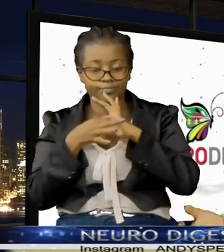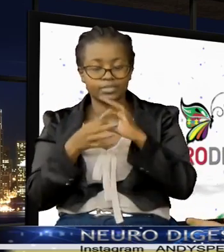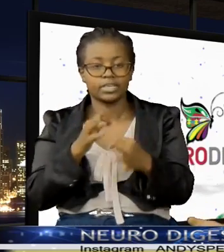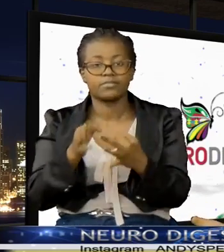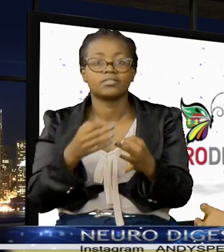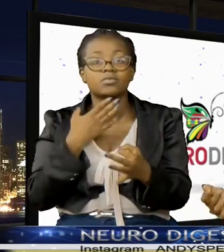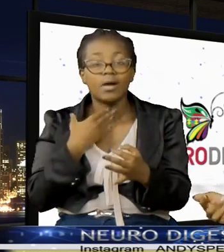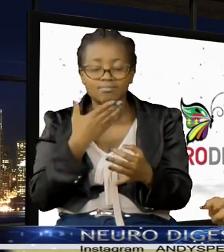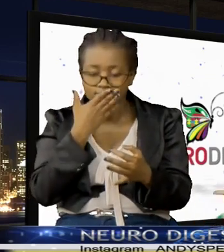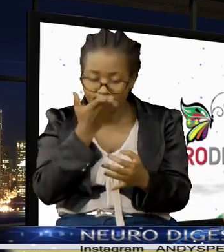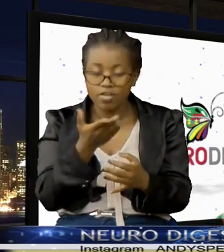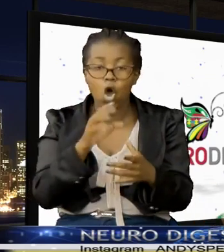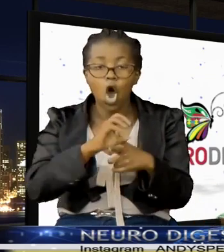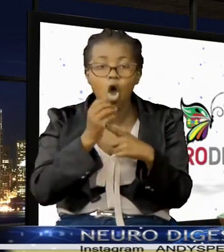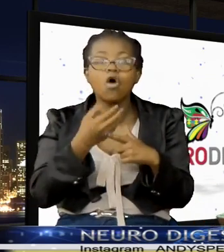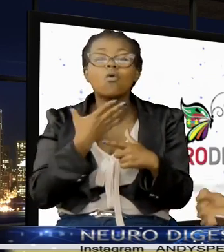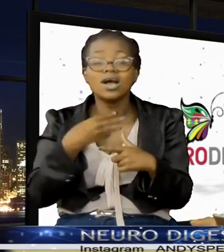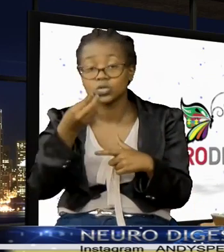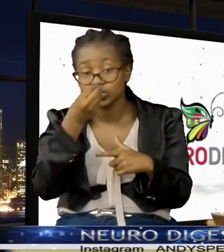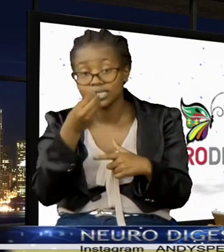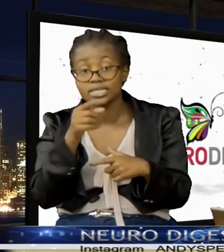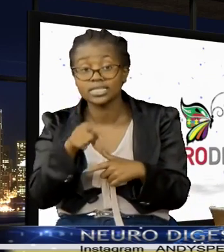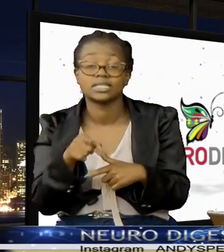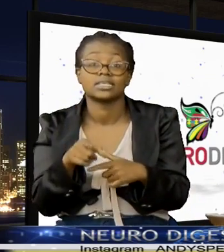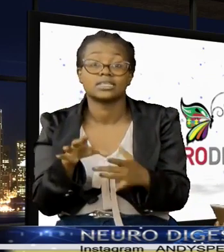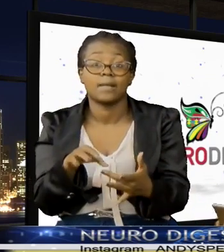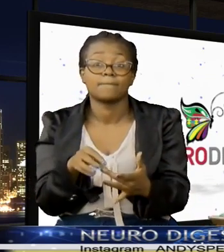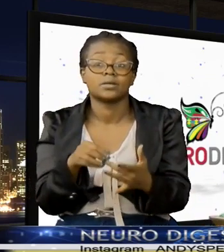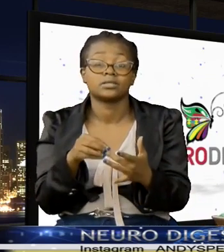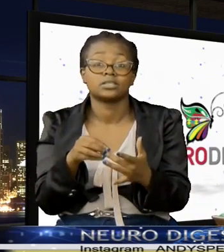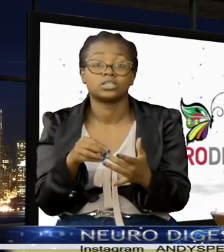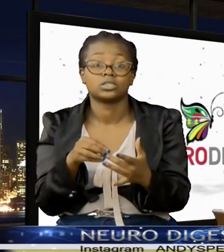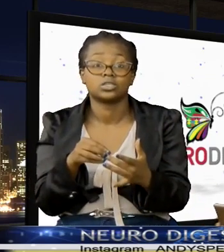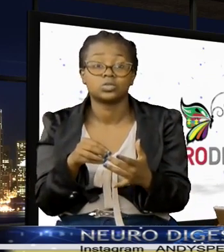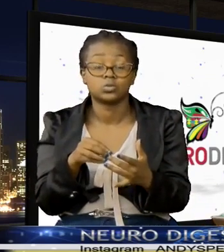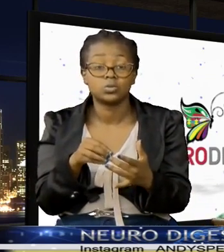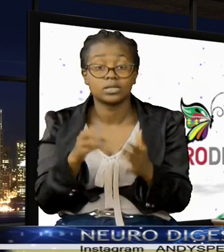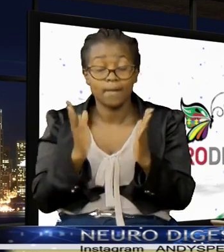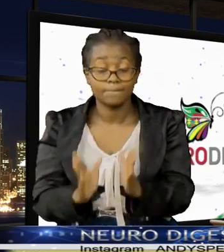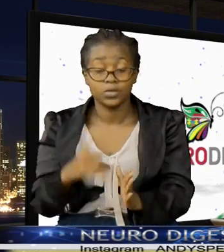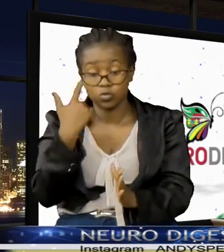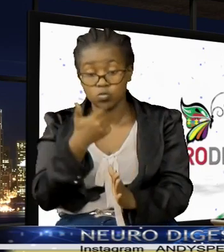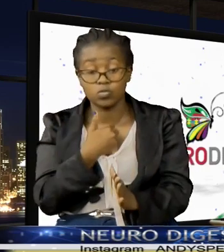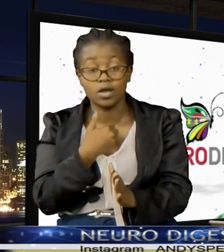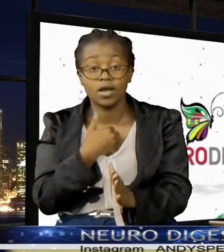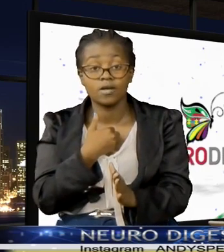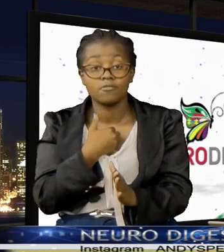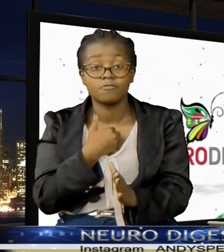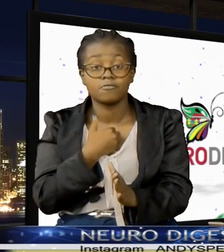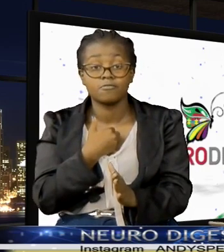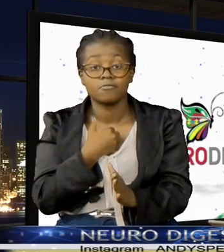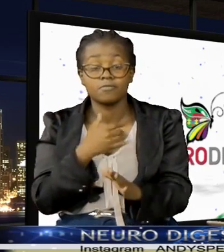want to reach out, when they have to eat. This is especially noticed in the persons who have the